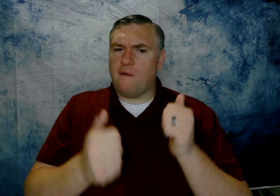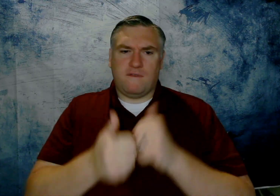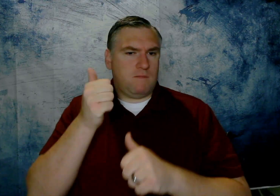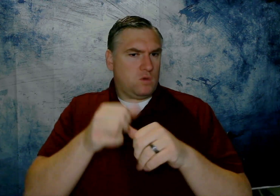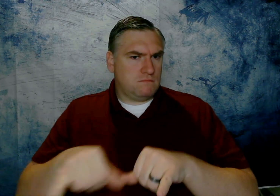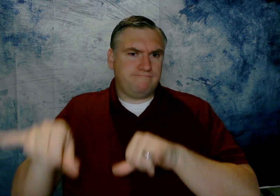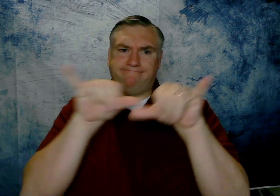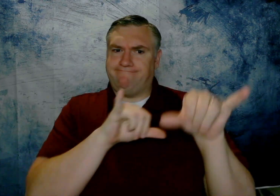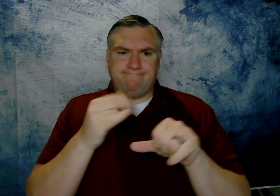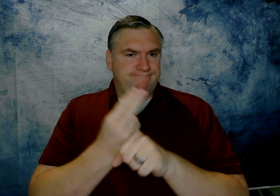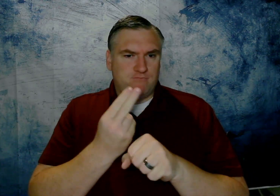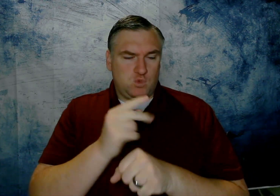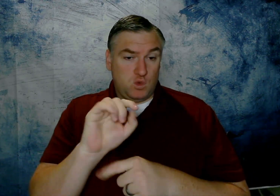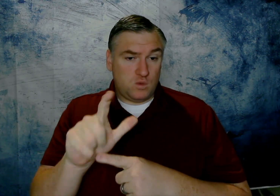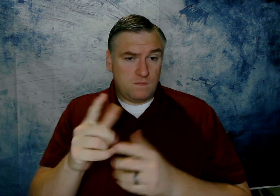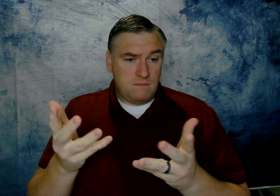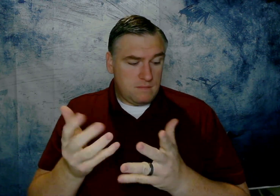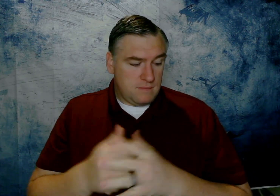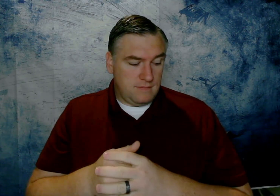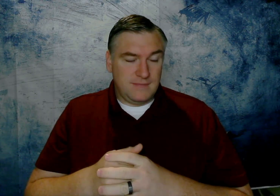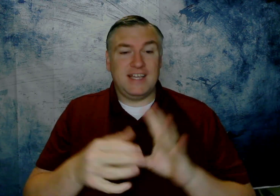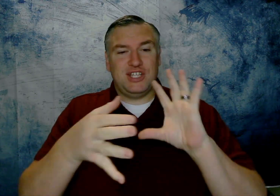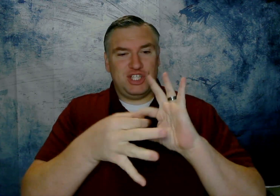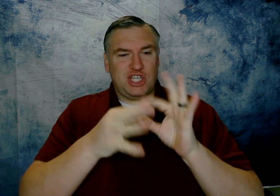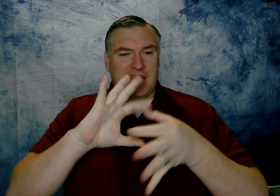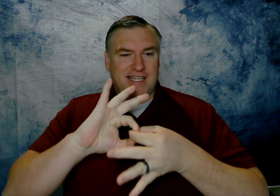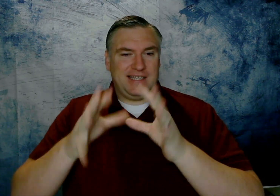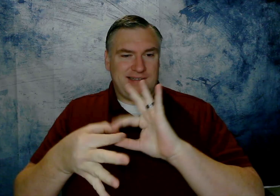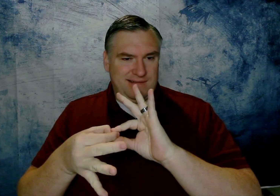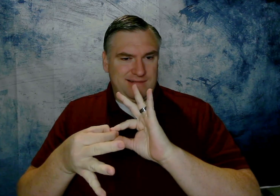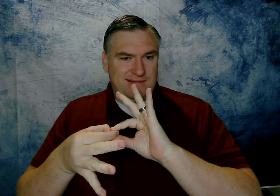So how do we use fingerspelling? One of the most common tools is chaining.